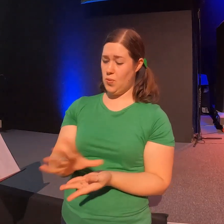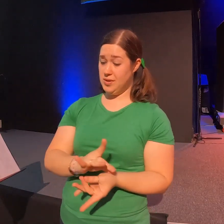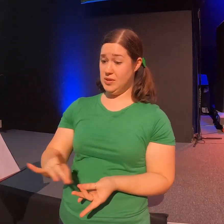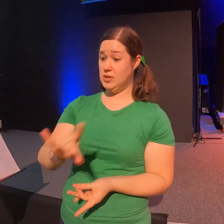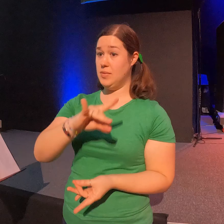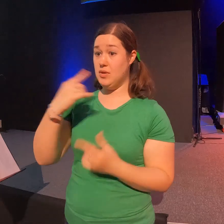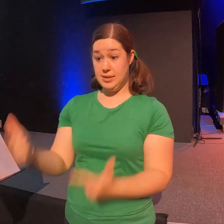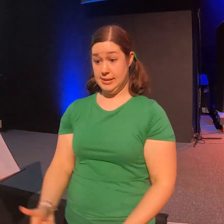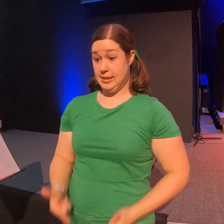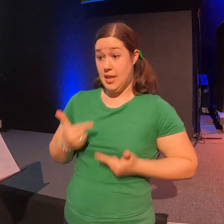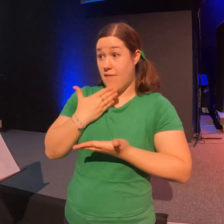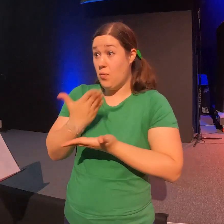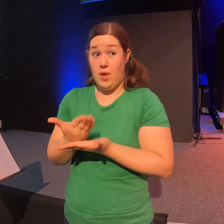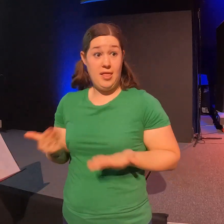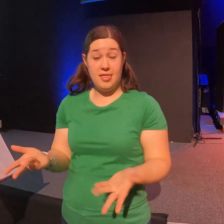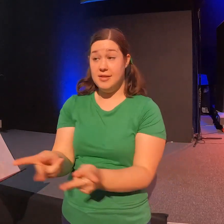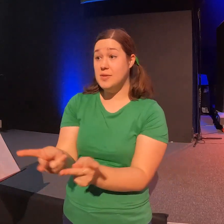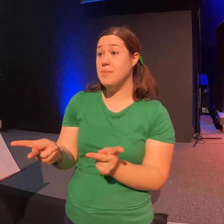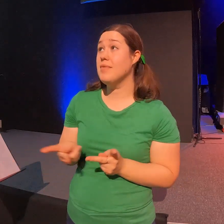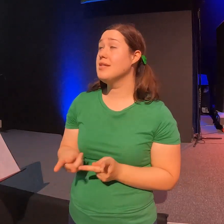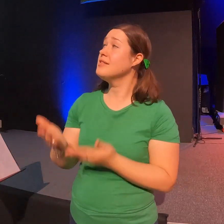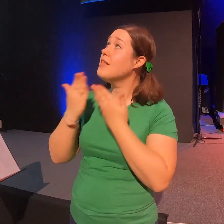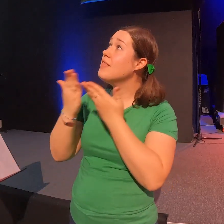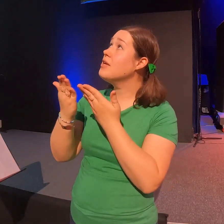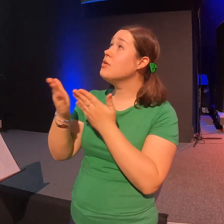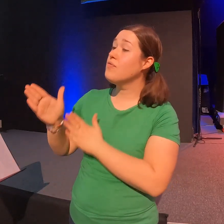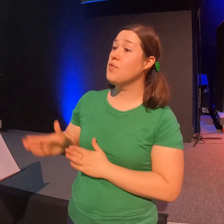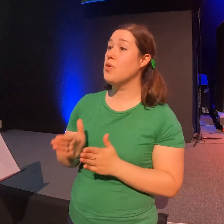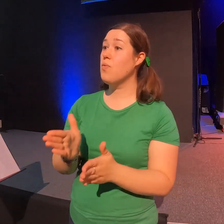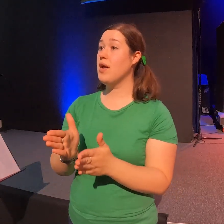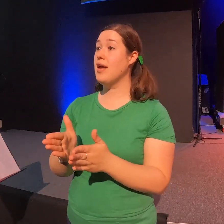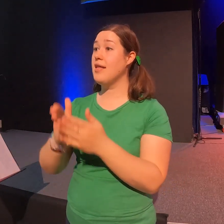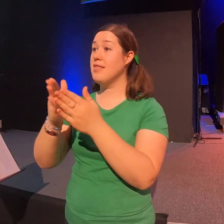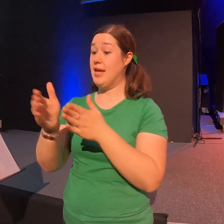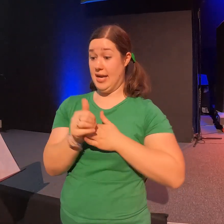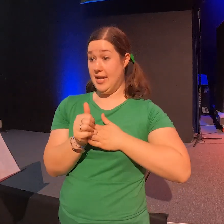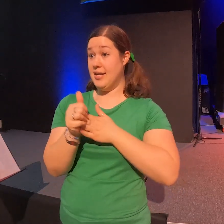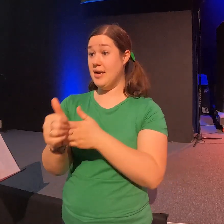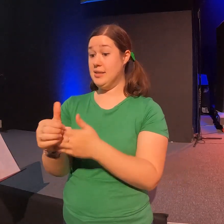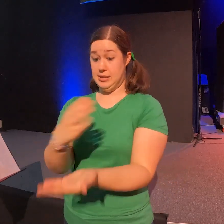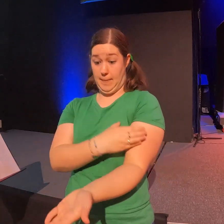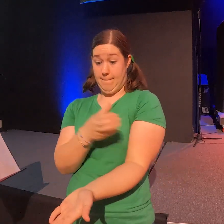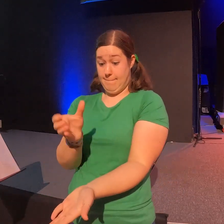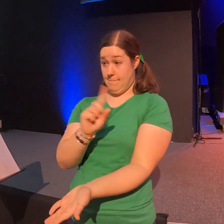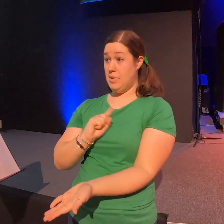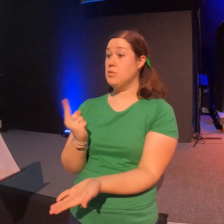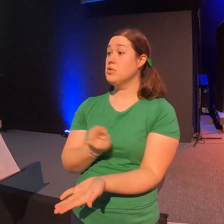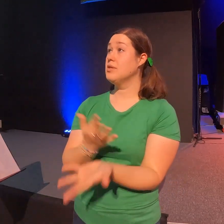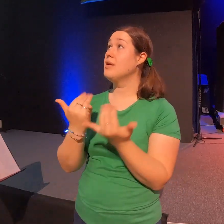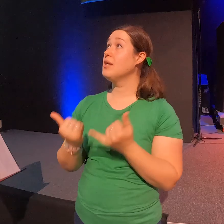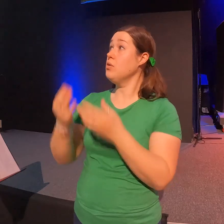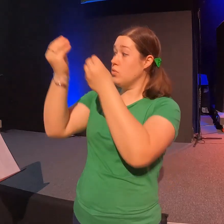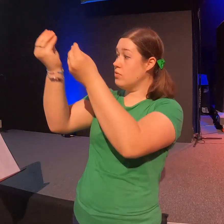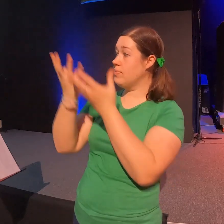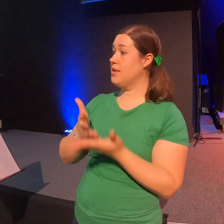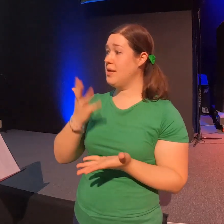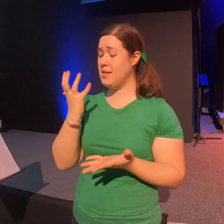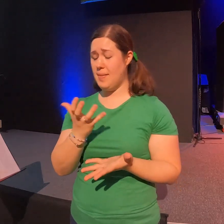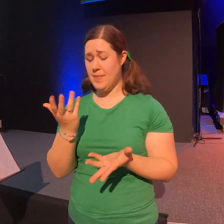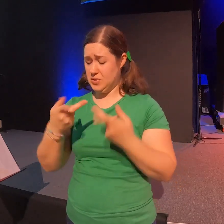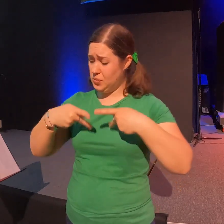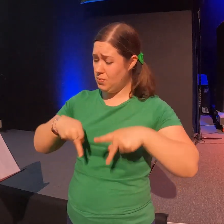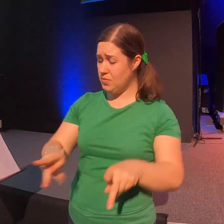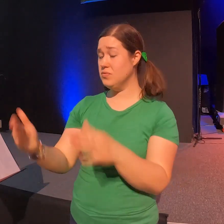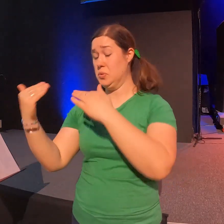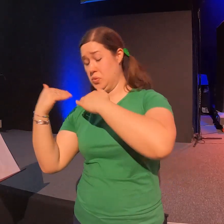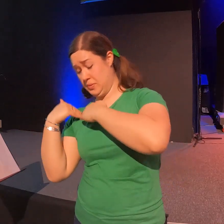alive and well in this place. And thank you for the way it guides us and empowers us. And now, Lord, you have granted to me the amazing privilege